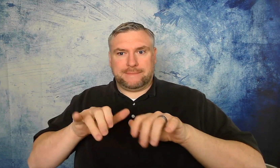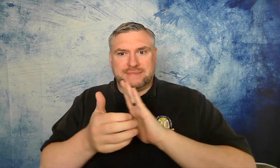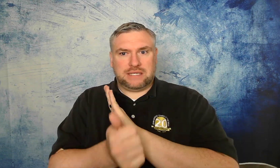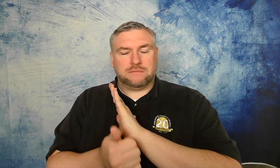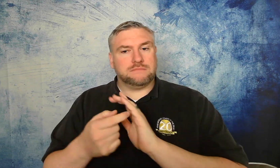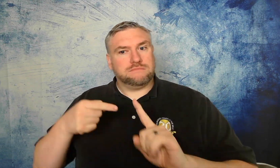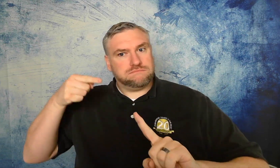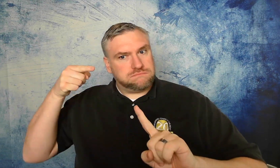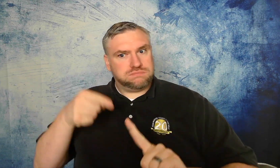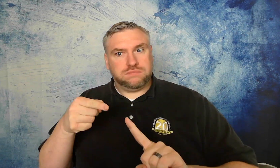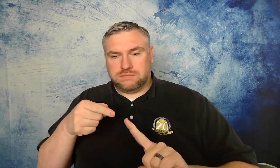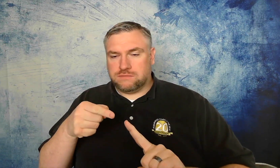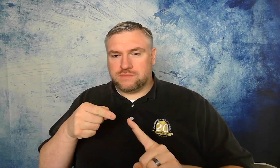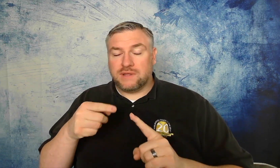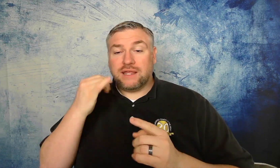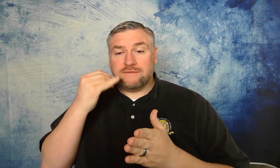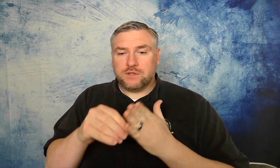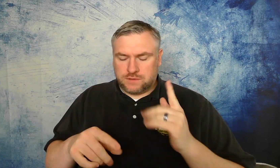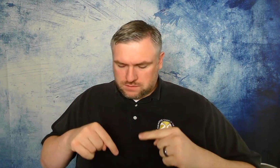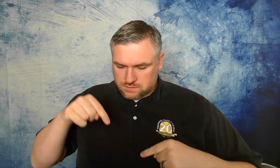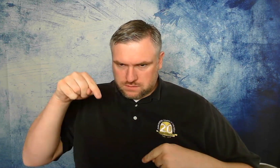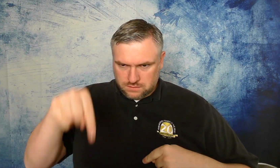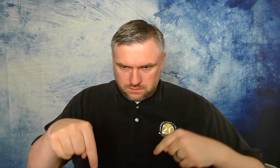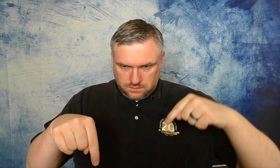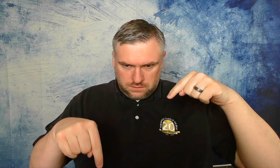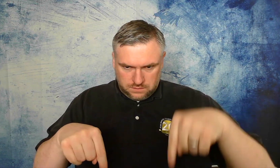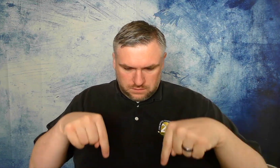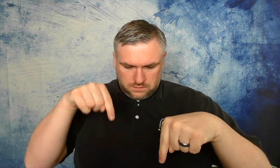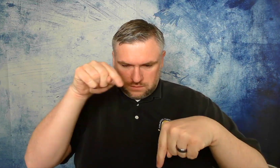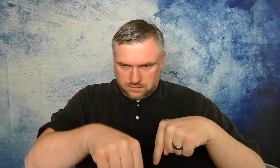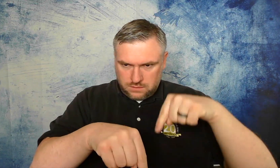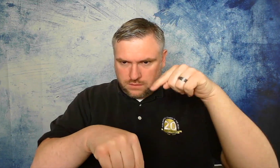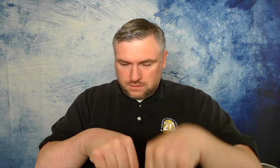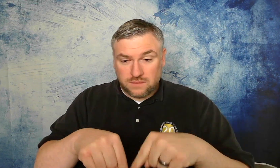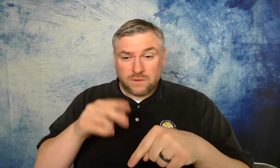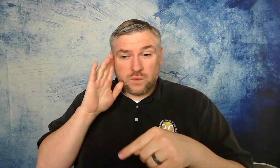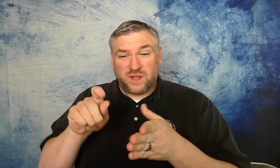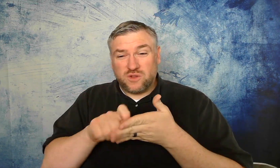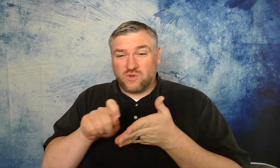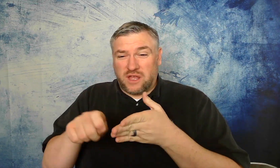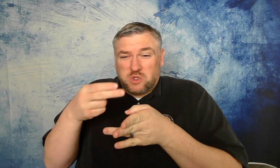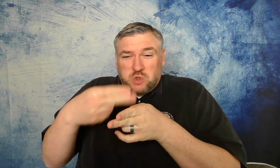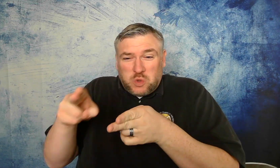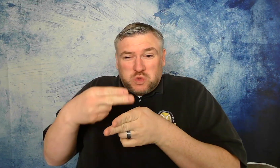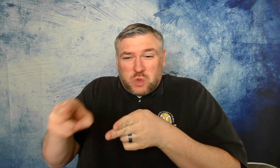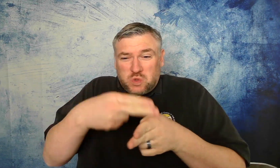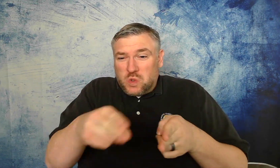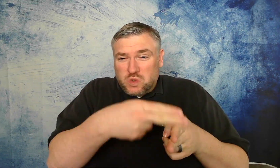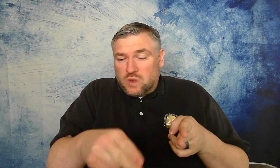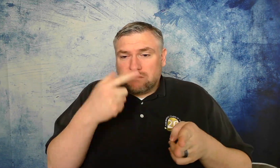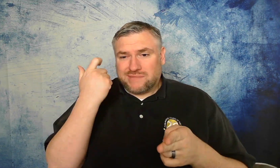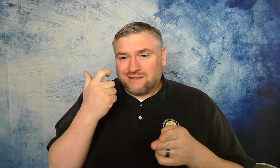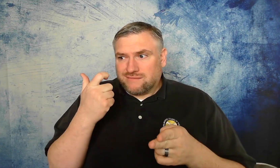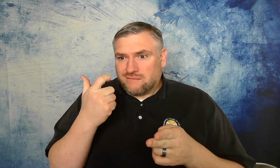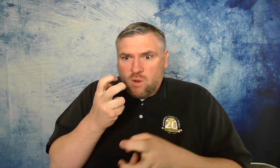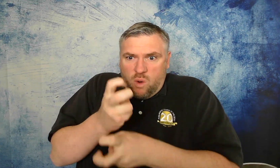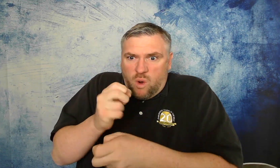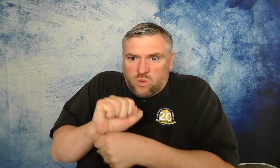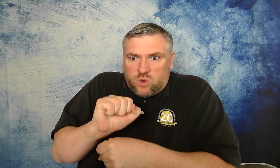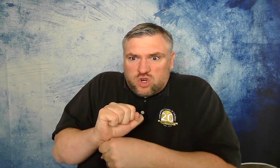Also, typing skills. Ooh, that's a big one. If students have to hunt and peck, then they're just going to write very short things because